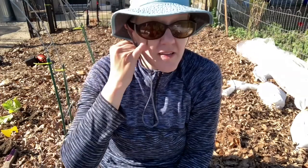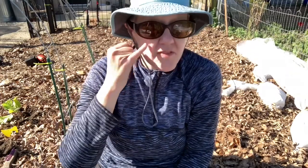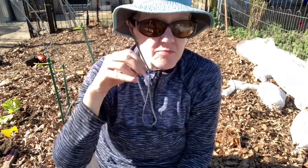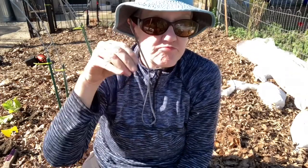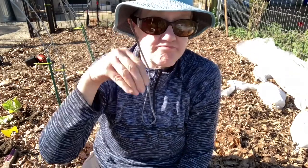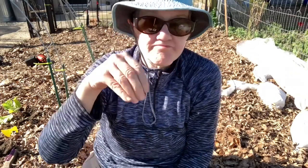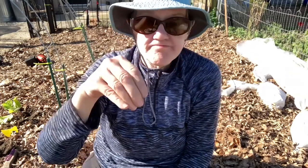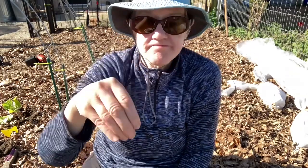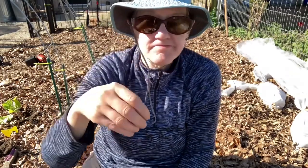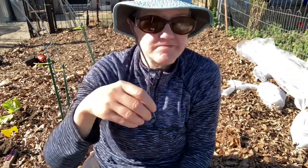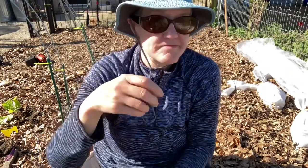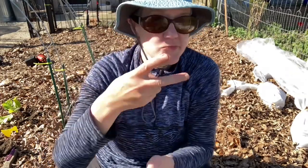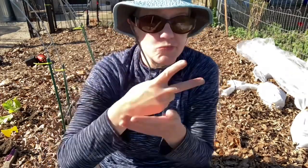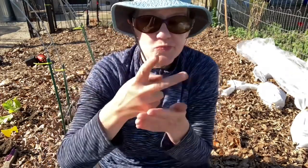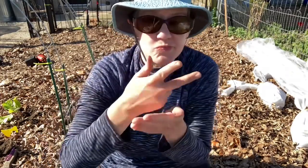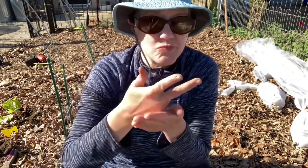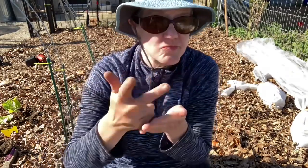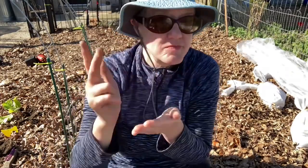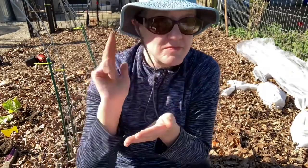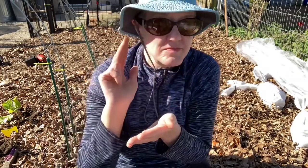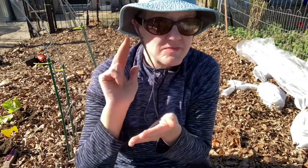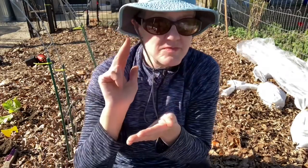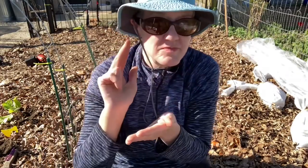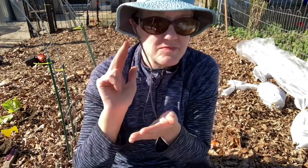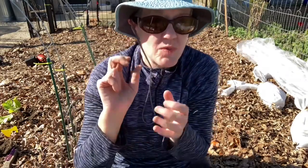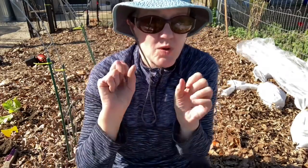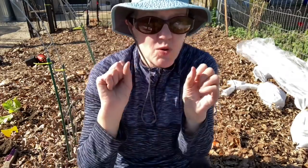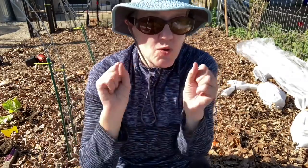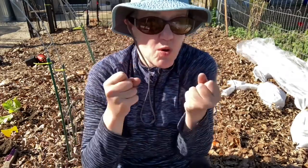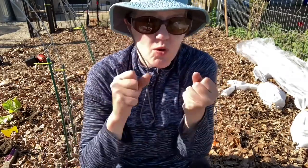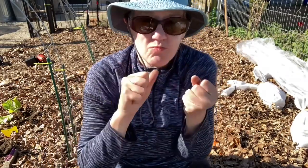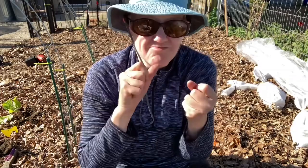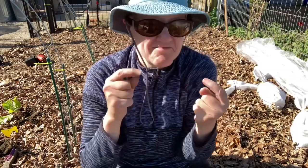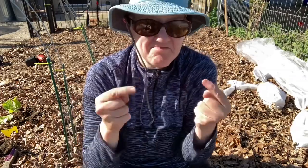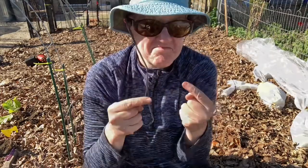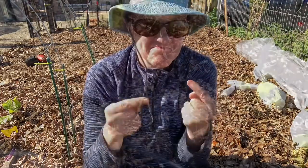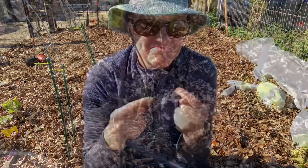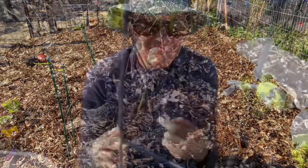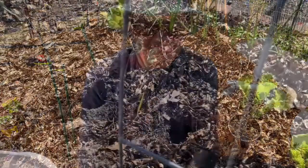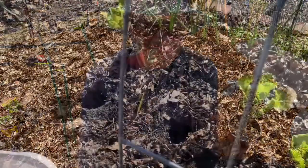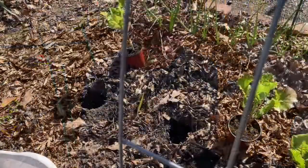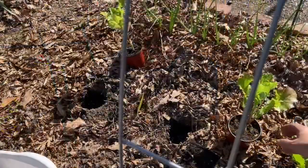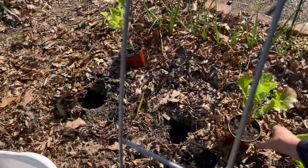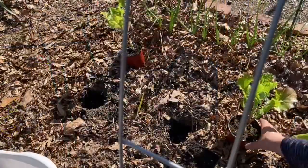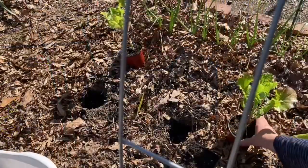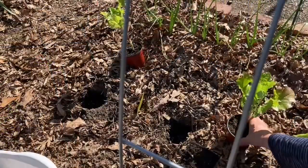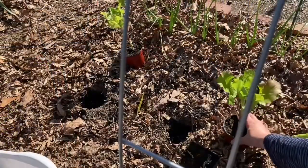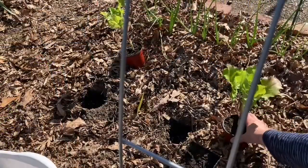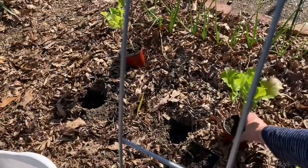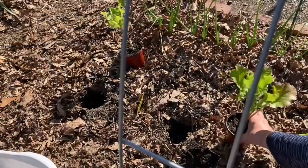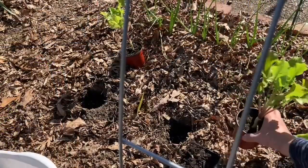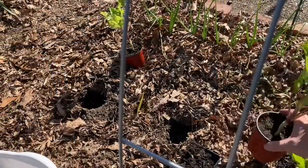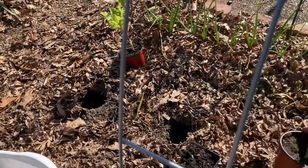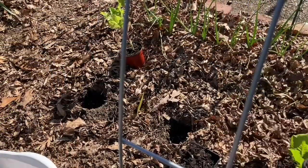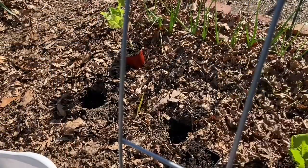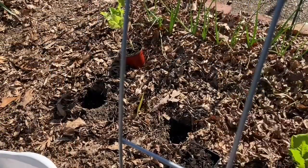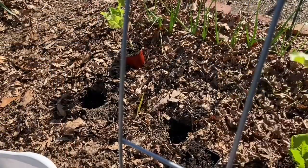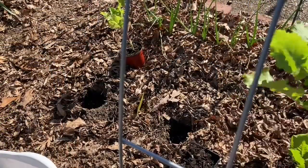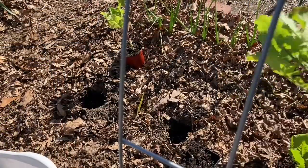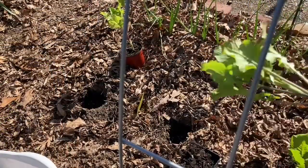if they had been transplanted 2 or 3 weeks and they were established, the cold won't hurt them.